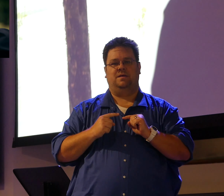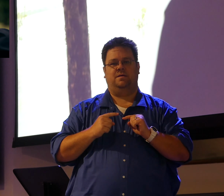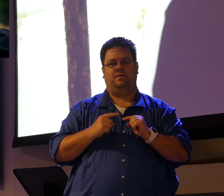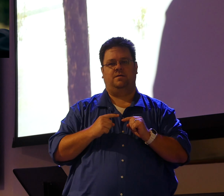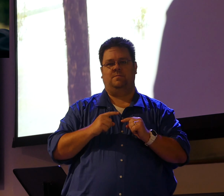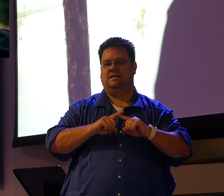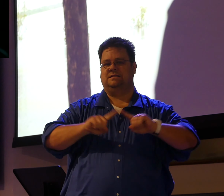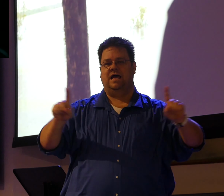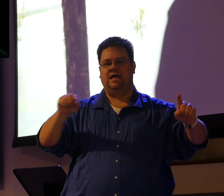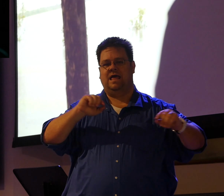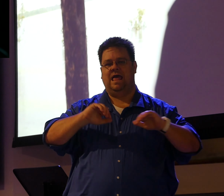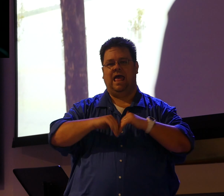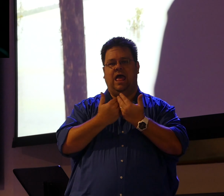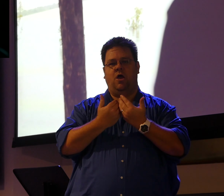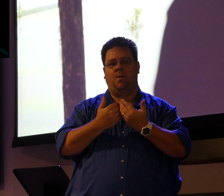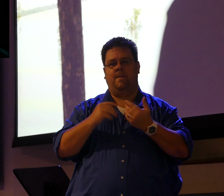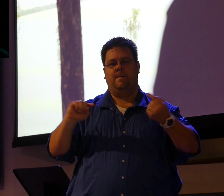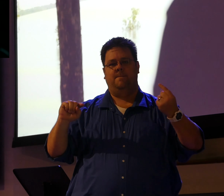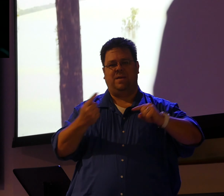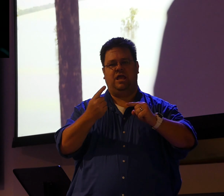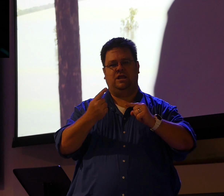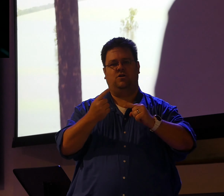but that's not how scars work